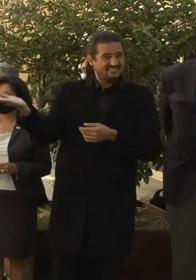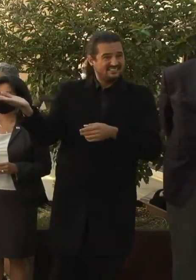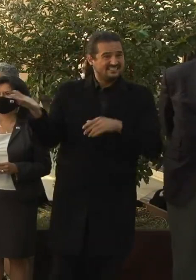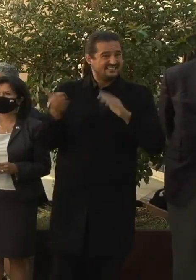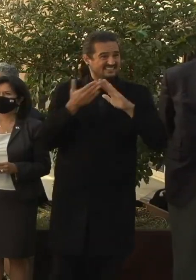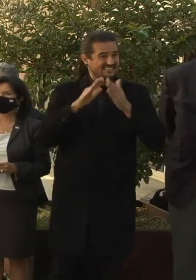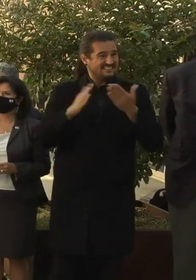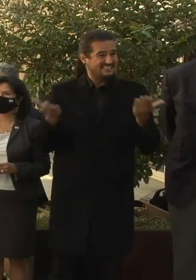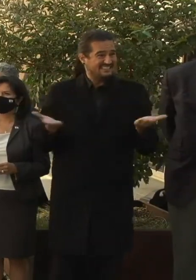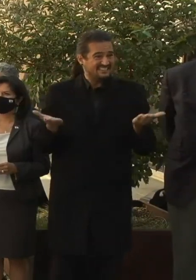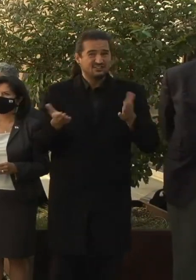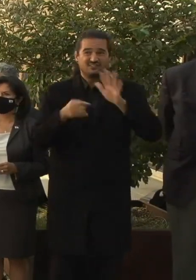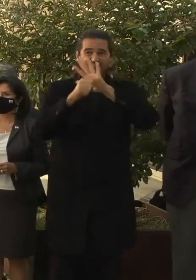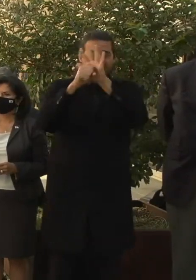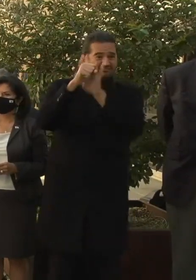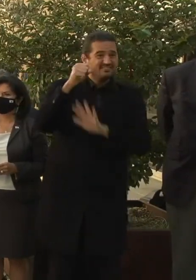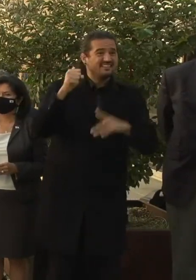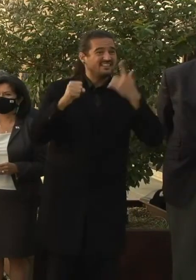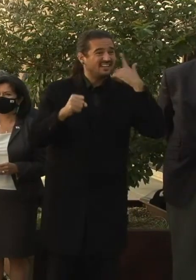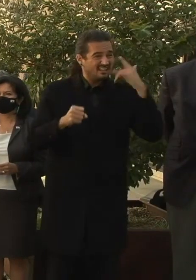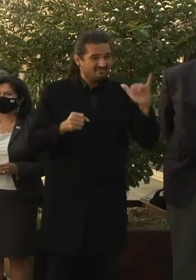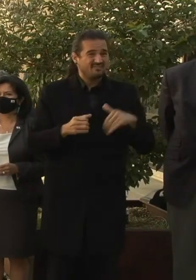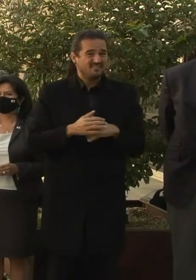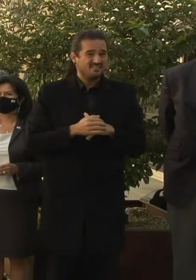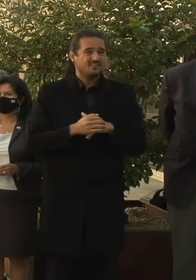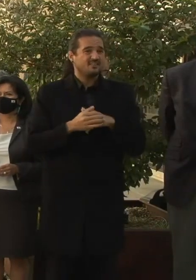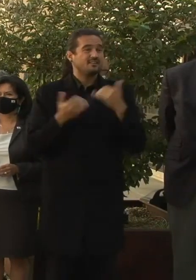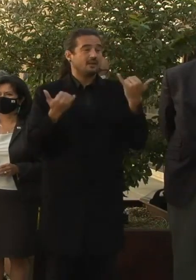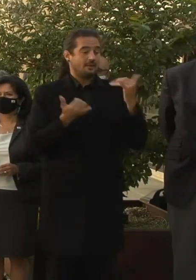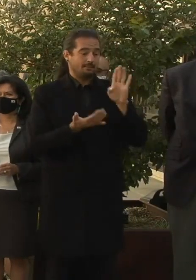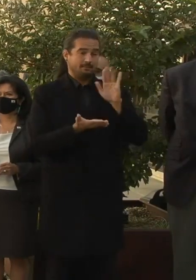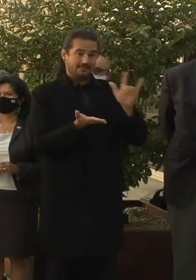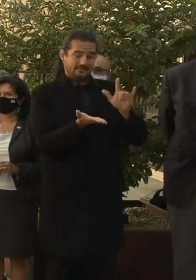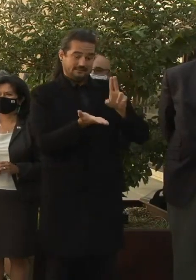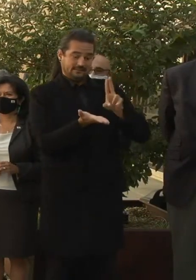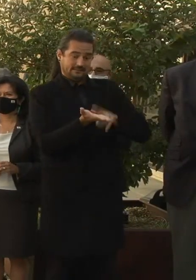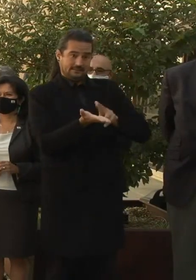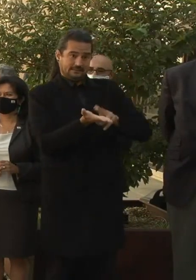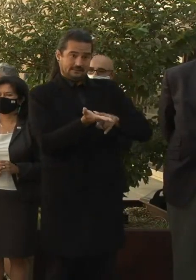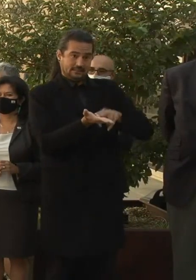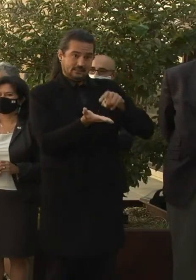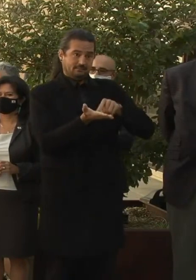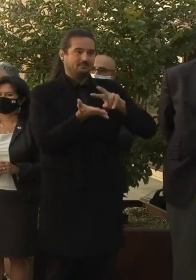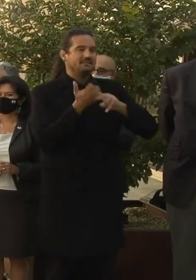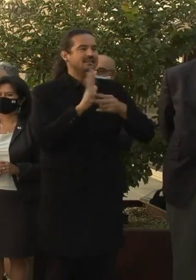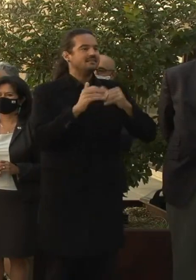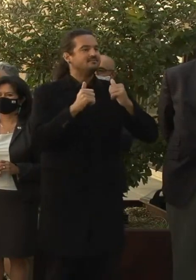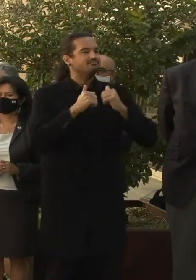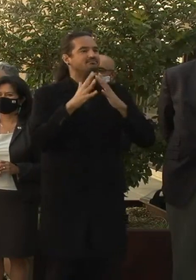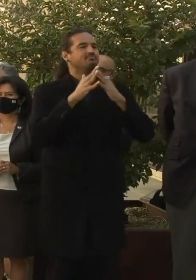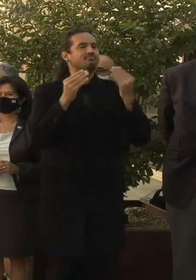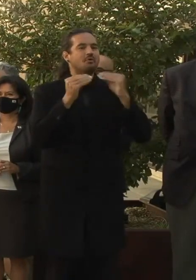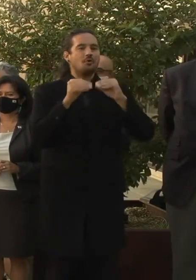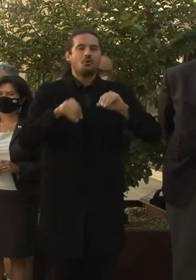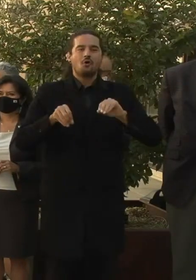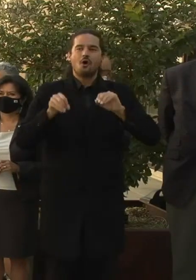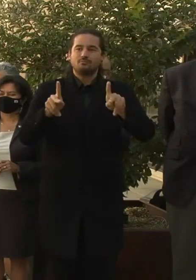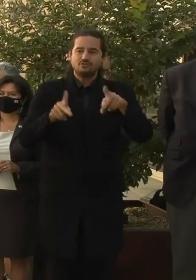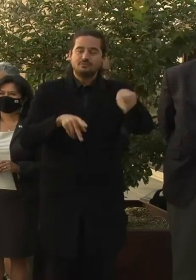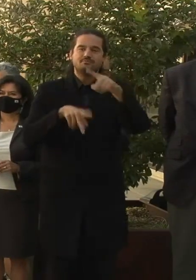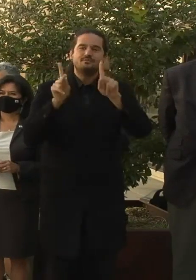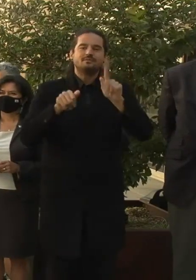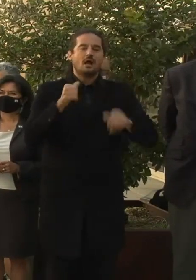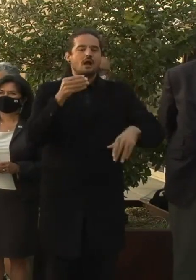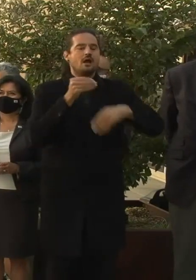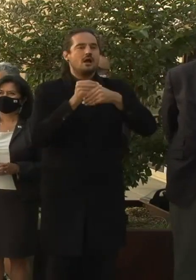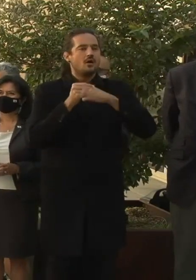have already been signed, are more opportunities for people to build on their own properties or for developers to be able to build.